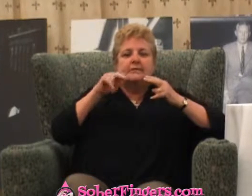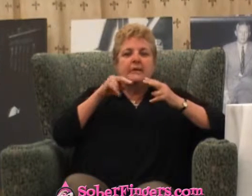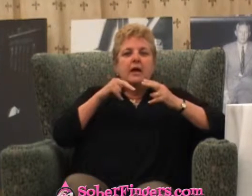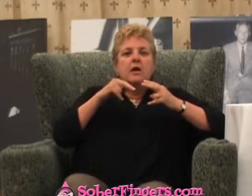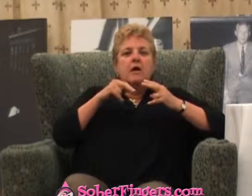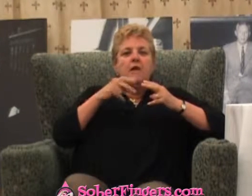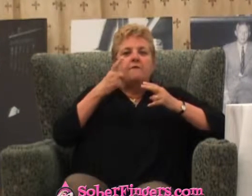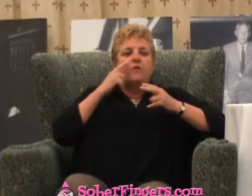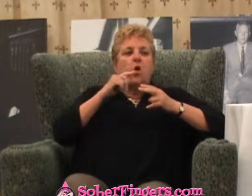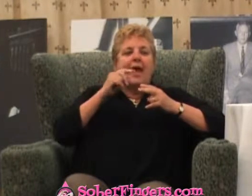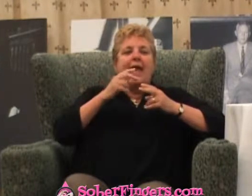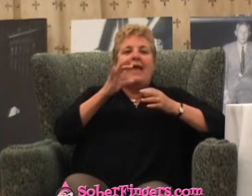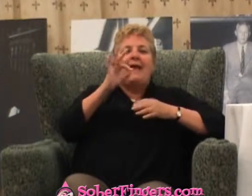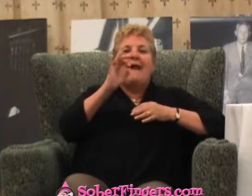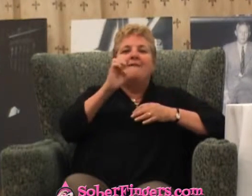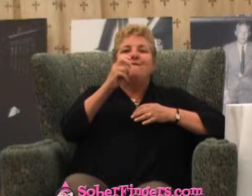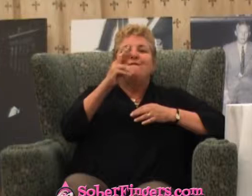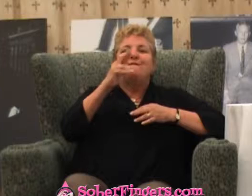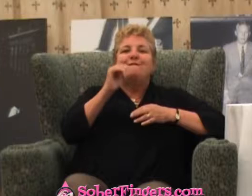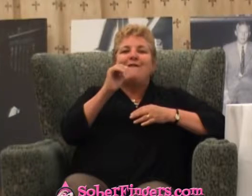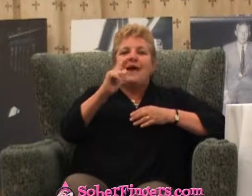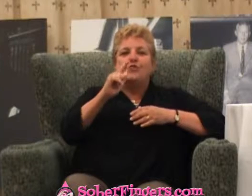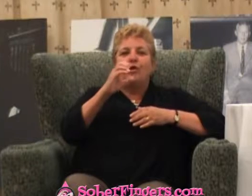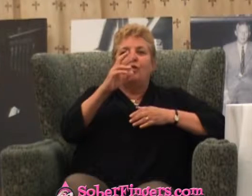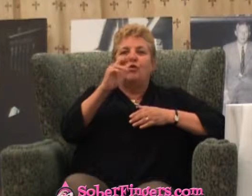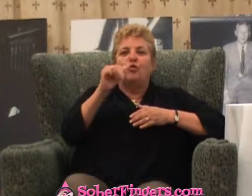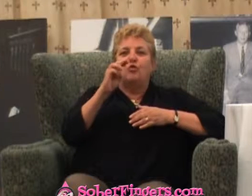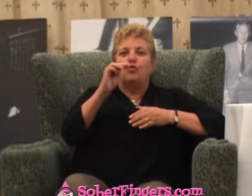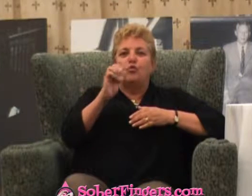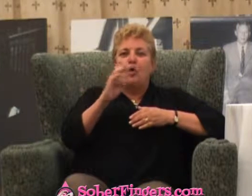together. Standing on the lawn of the White House, hell, I was watering the lawn.